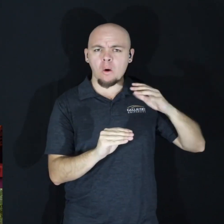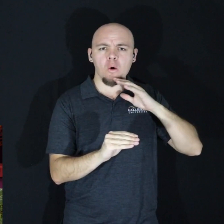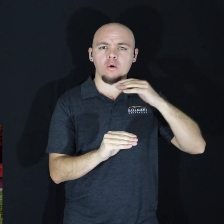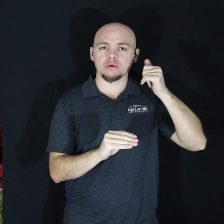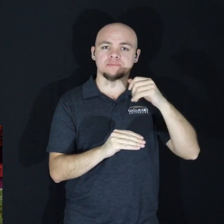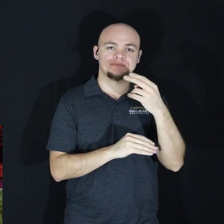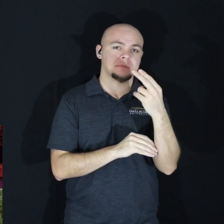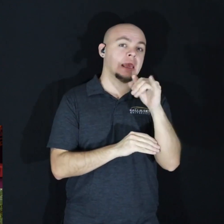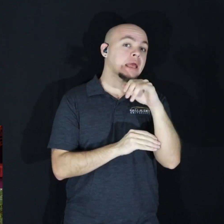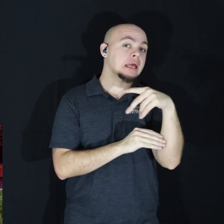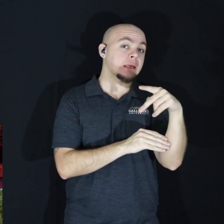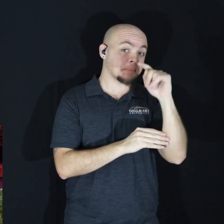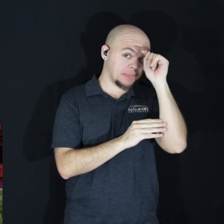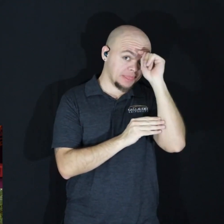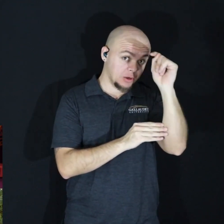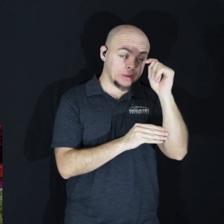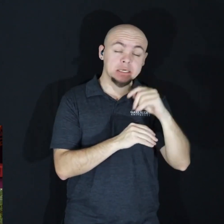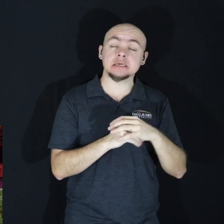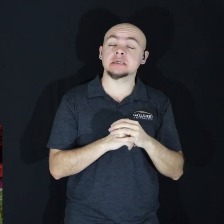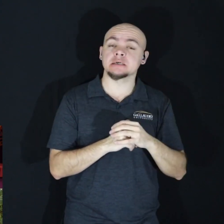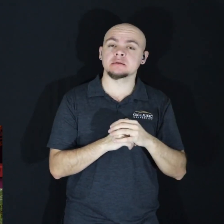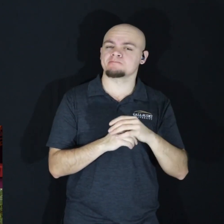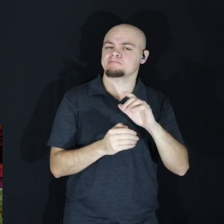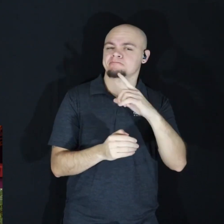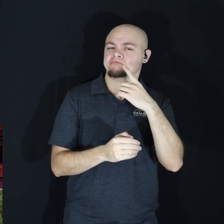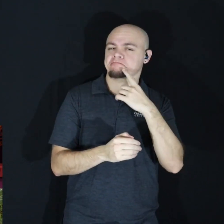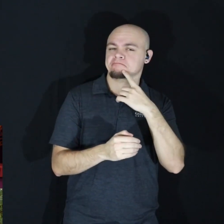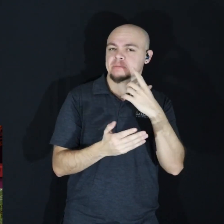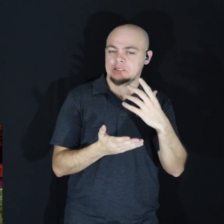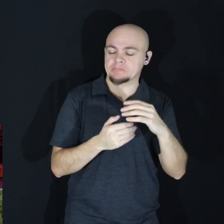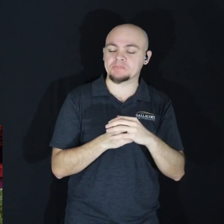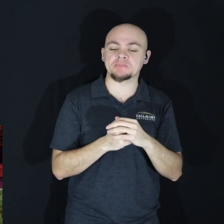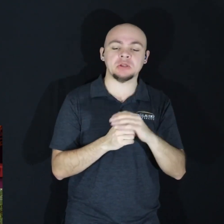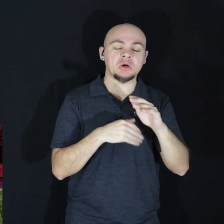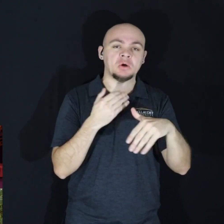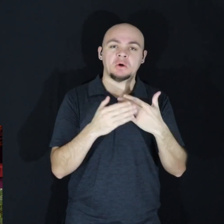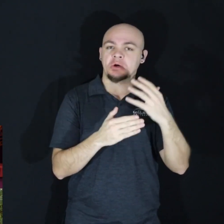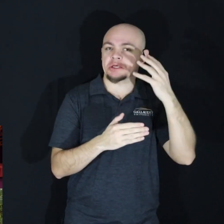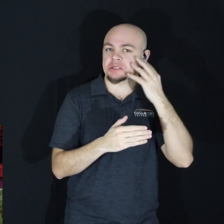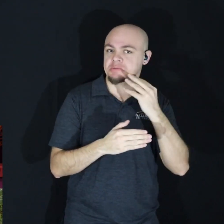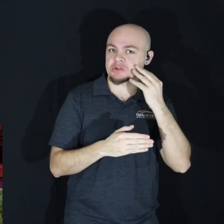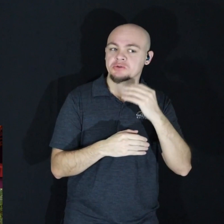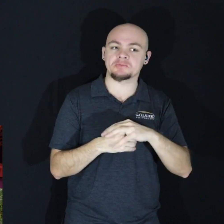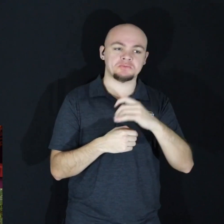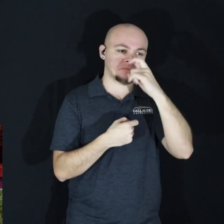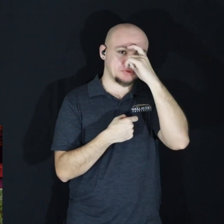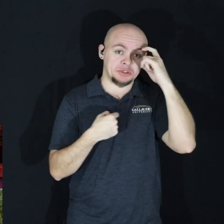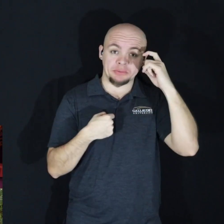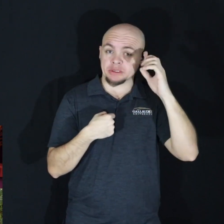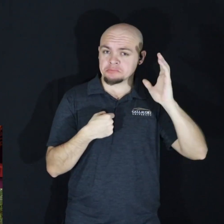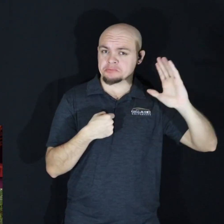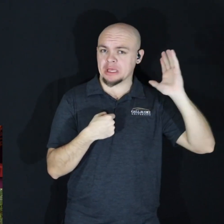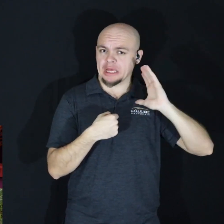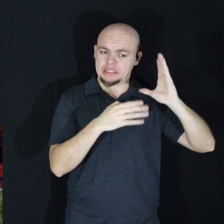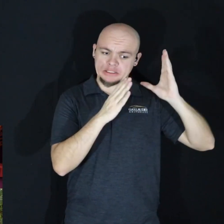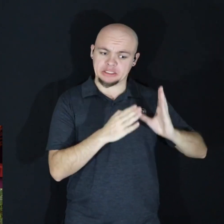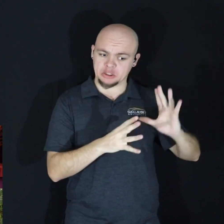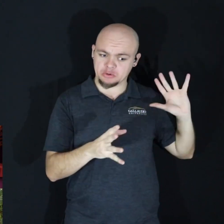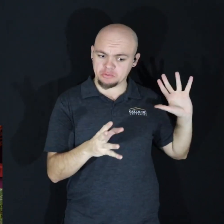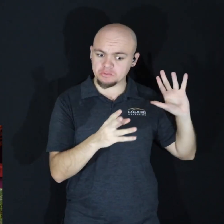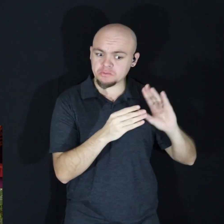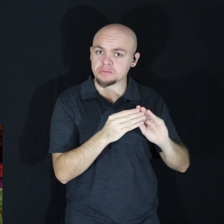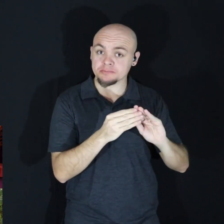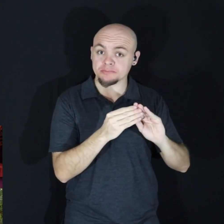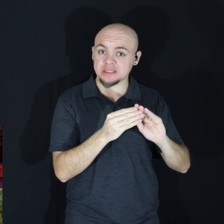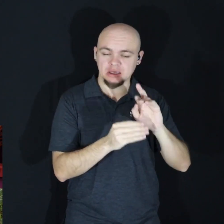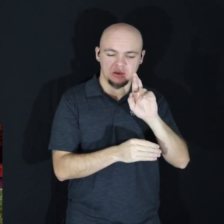theory suggests that all these experiences, all the traumas that our ancestors went through, including the